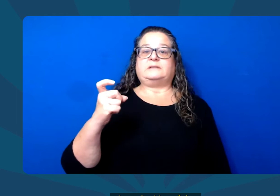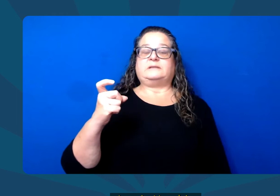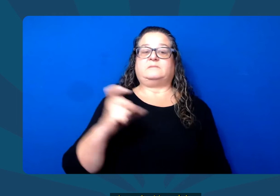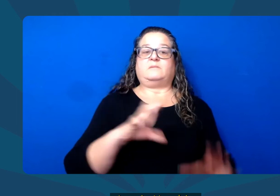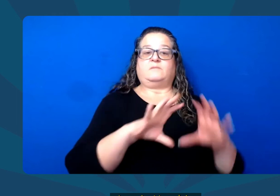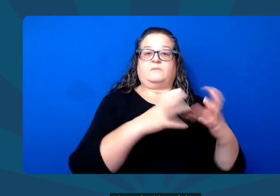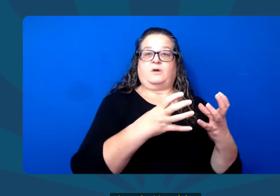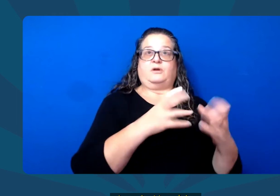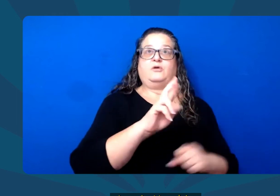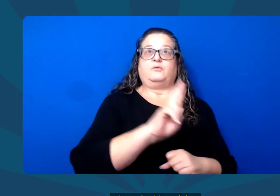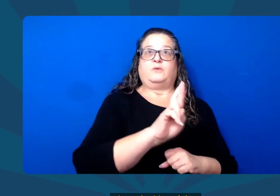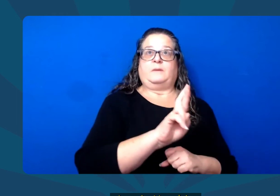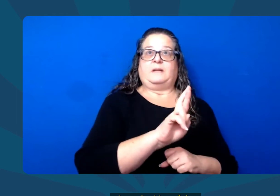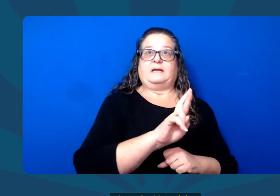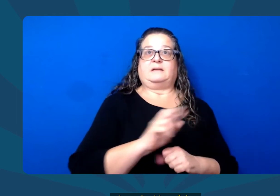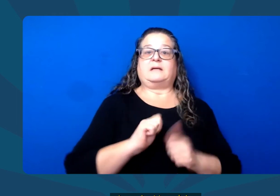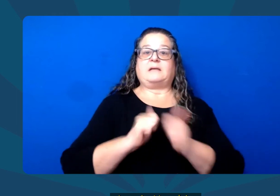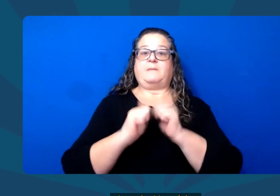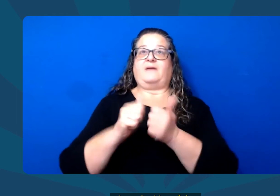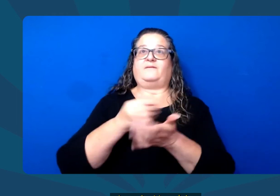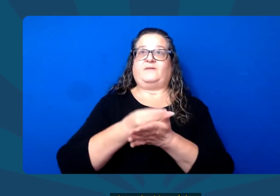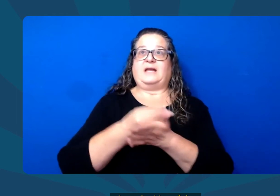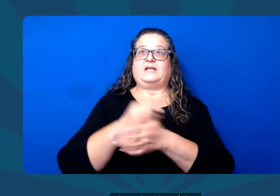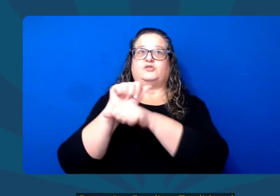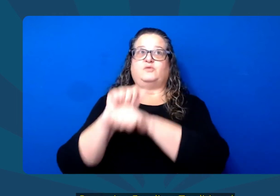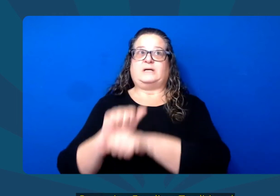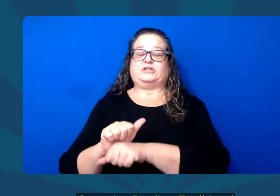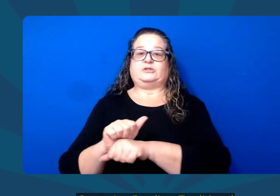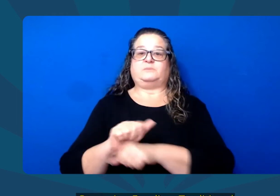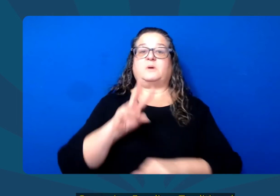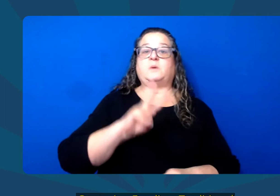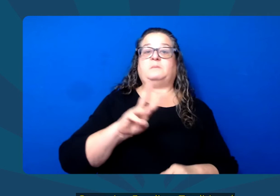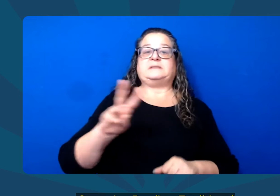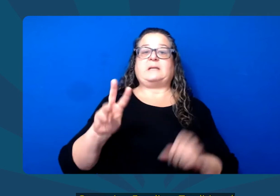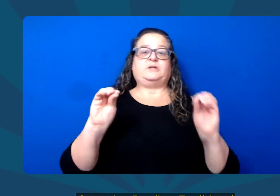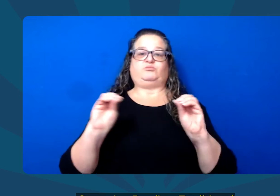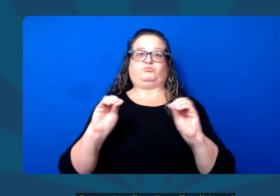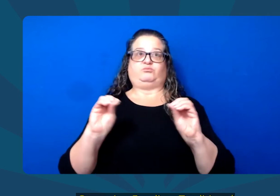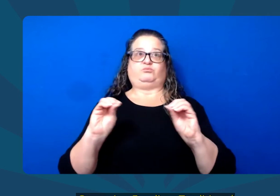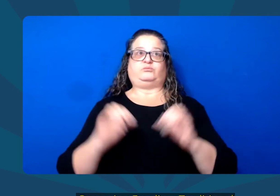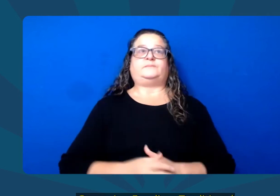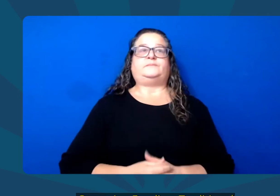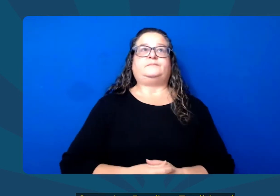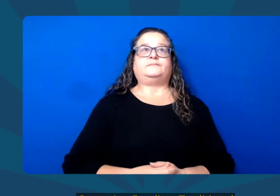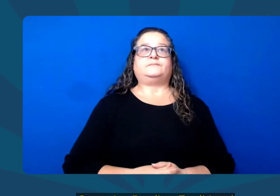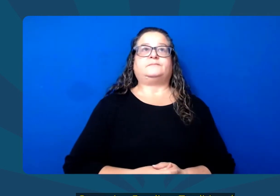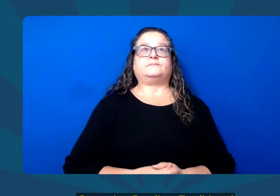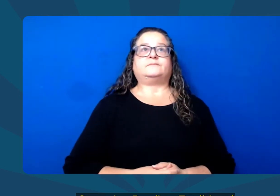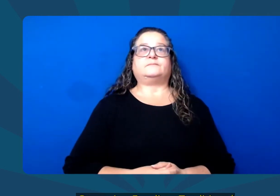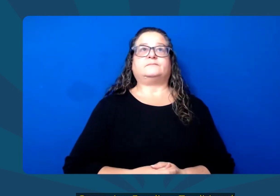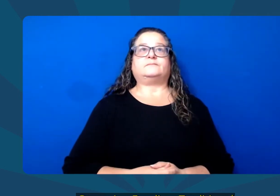Lauren Hendricks, Party, Republican. Campaign funding, traditional.